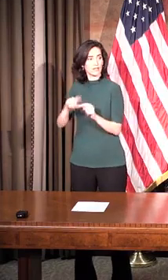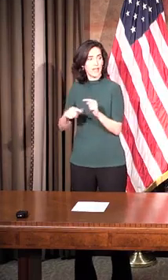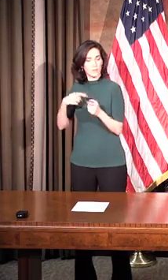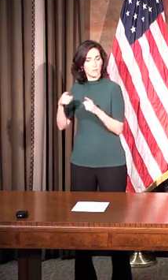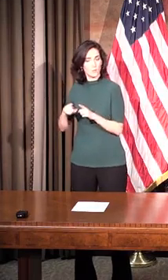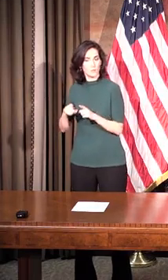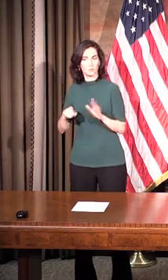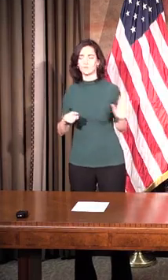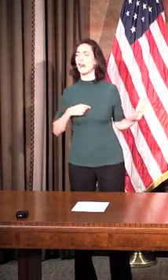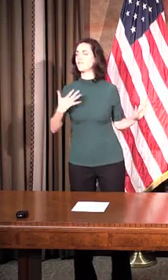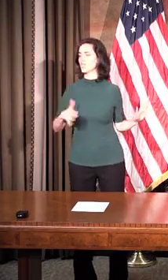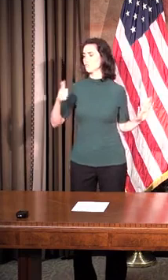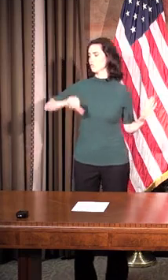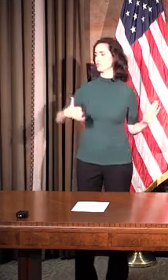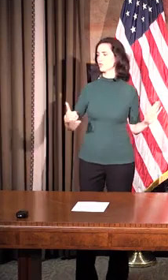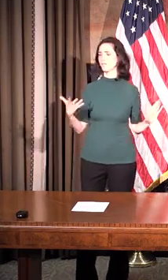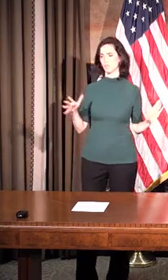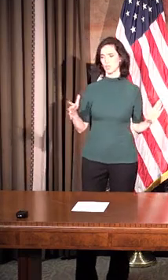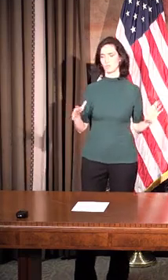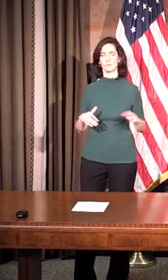that today. Vetoed that? Okay. Yeah.